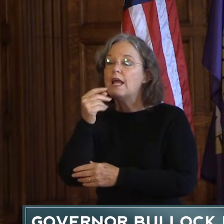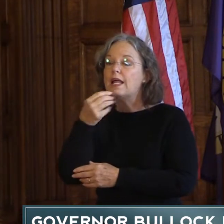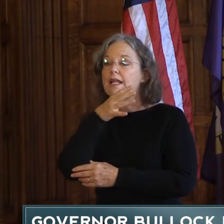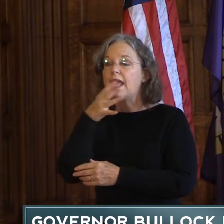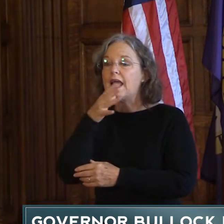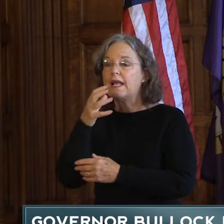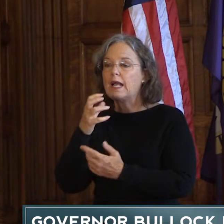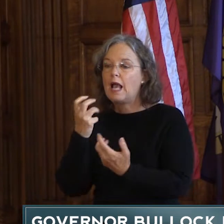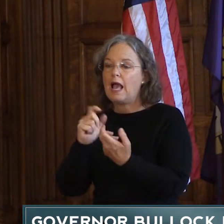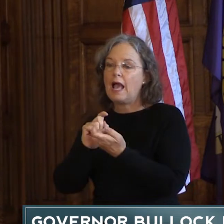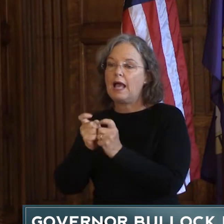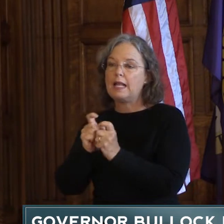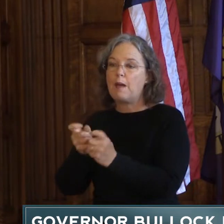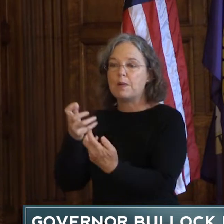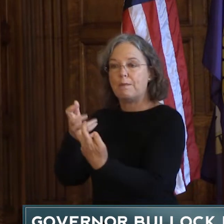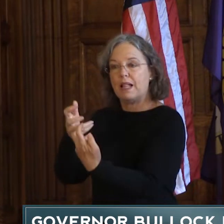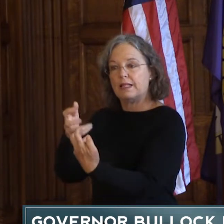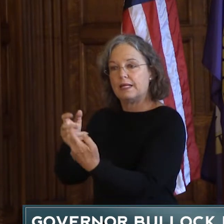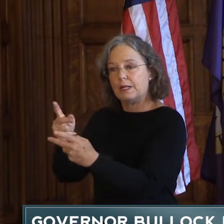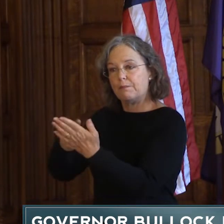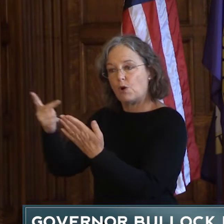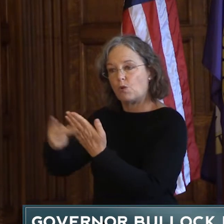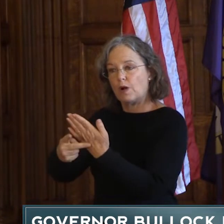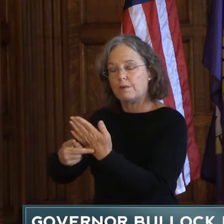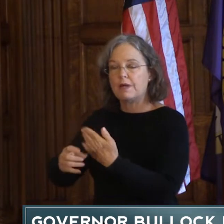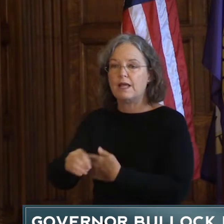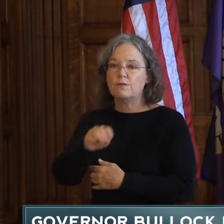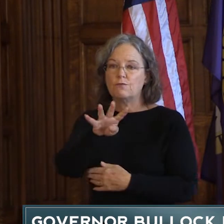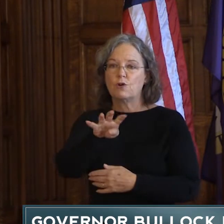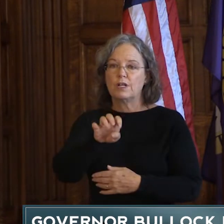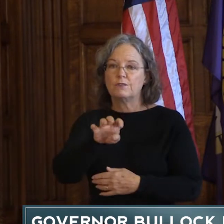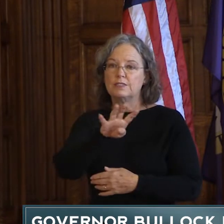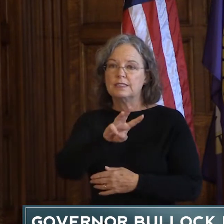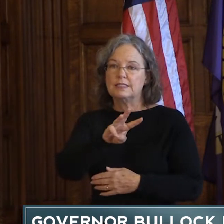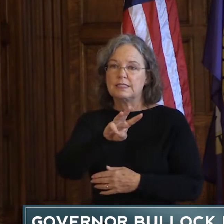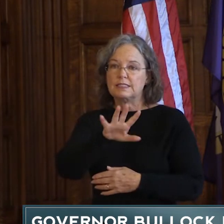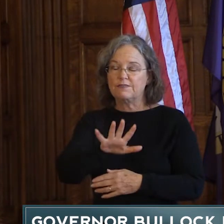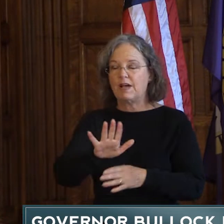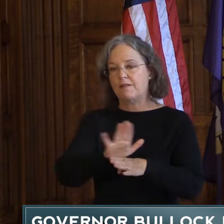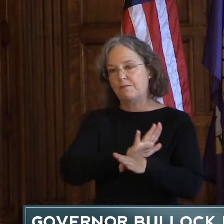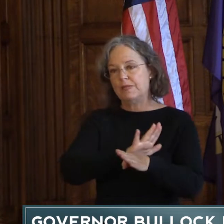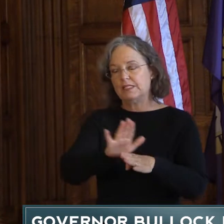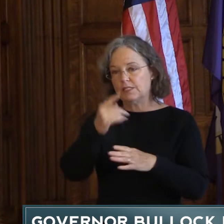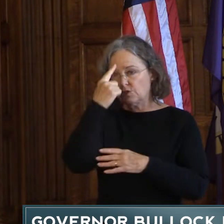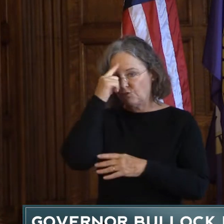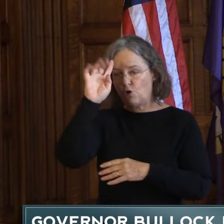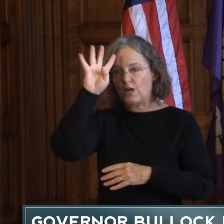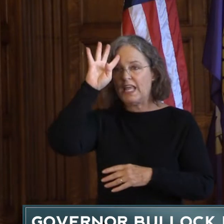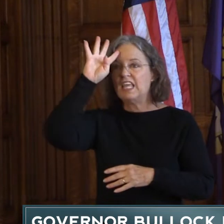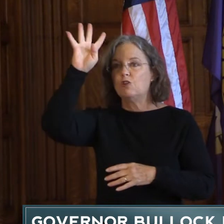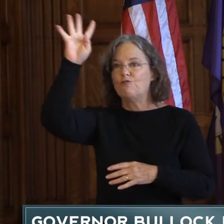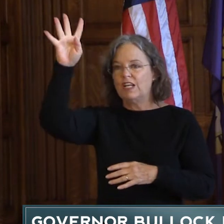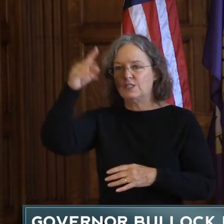Adaptability Program, and 465 businesses for the Innovation Grants.